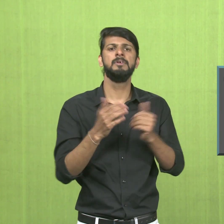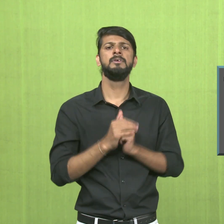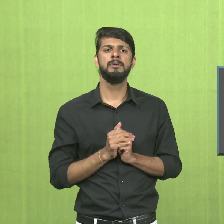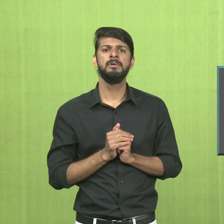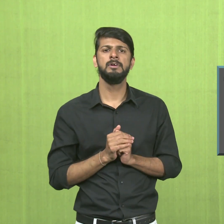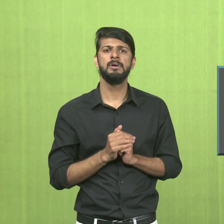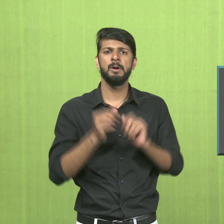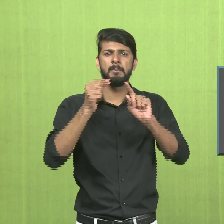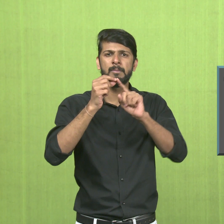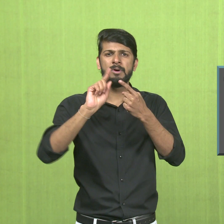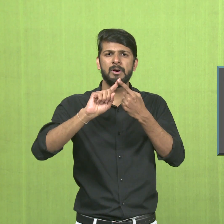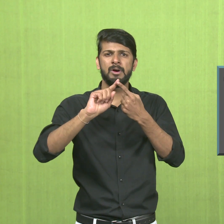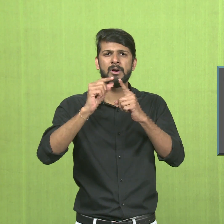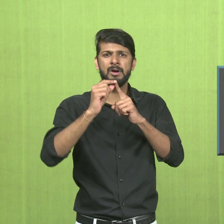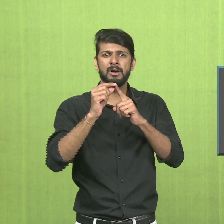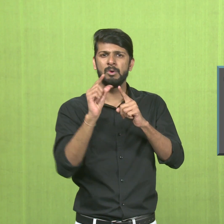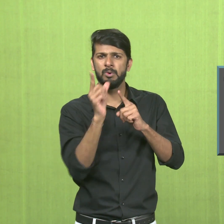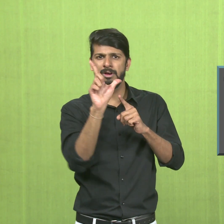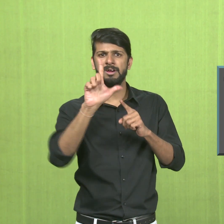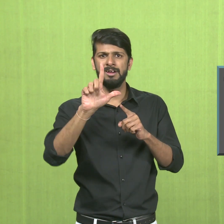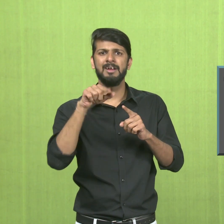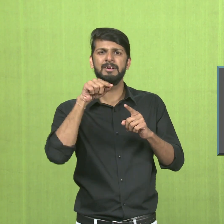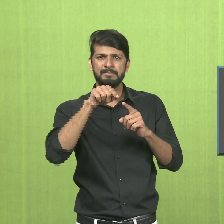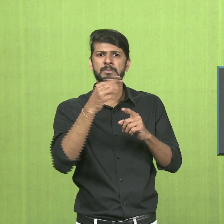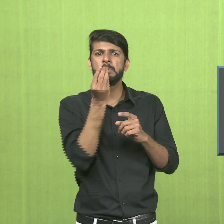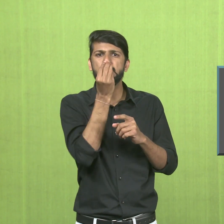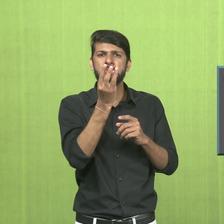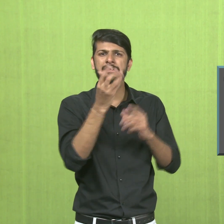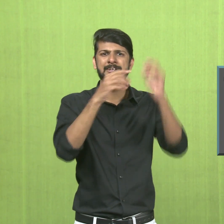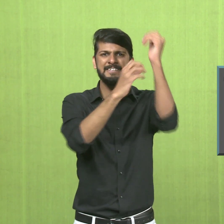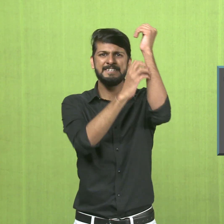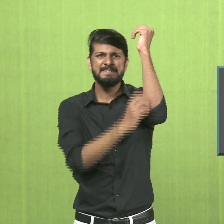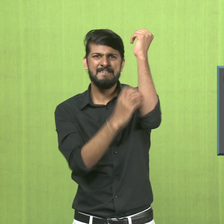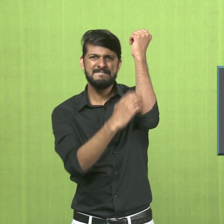Then green, or a dull kind of a green, is from